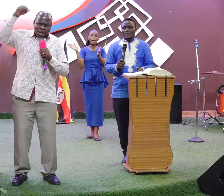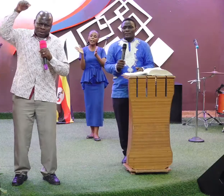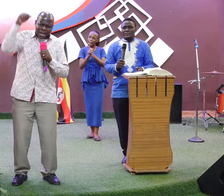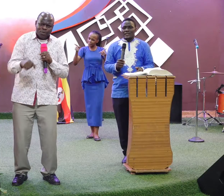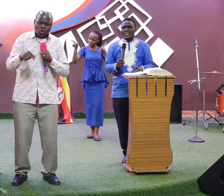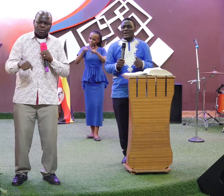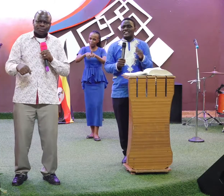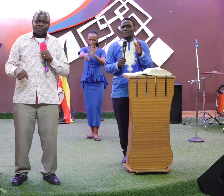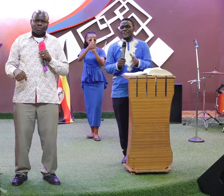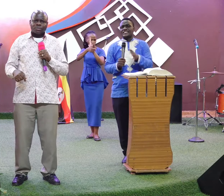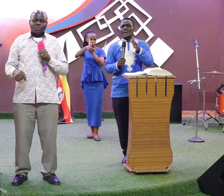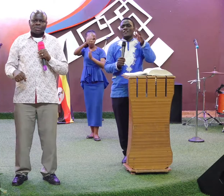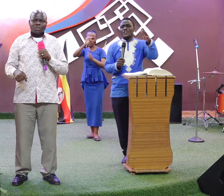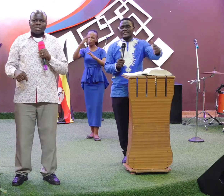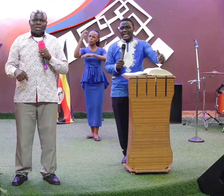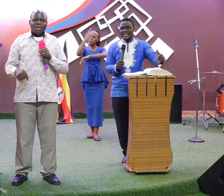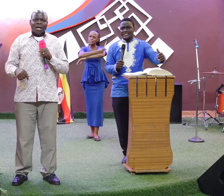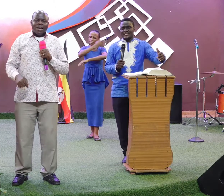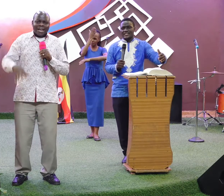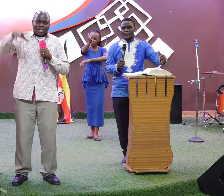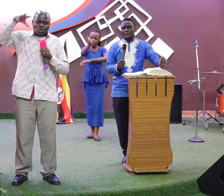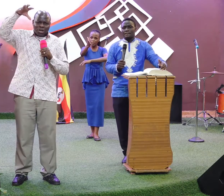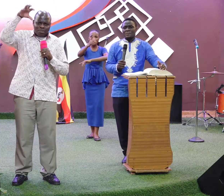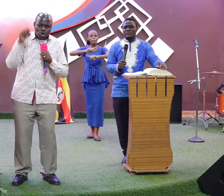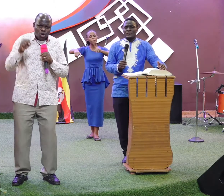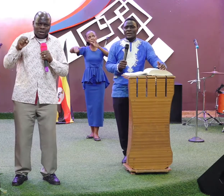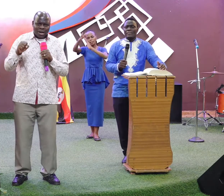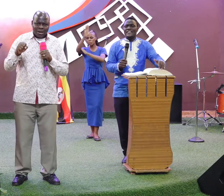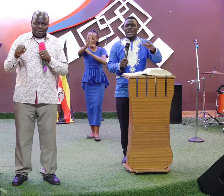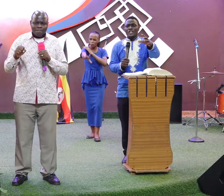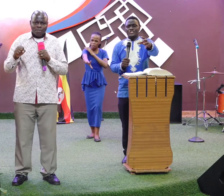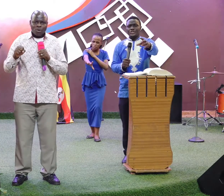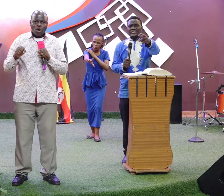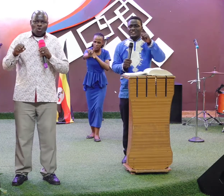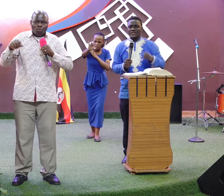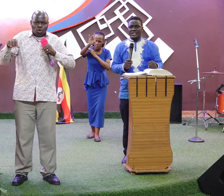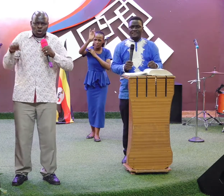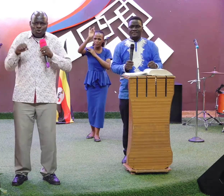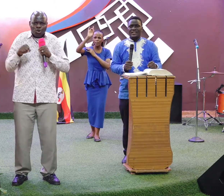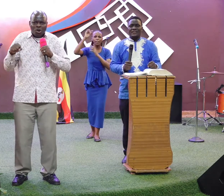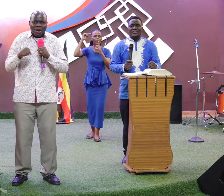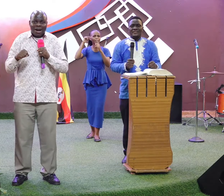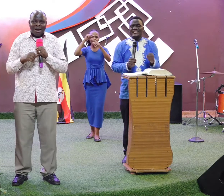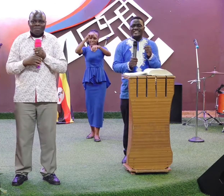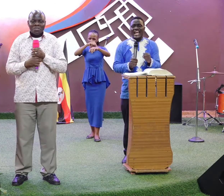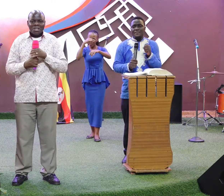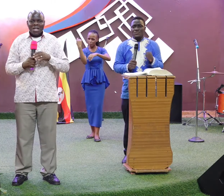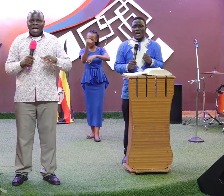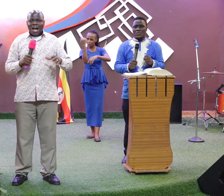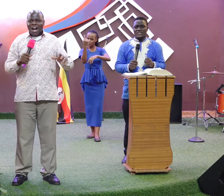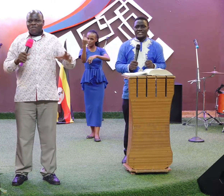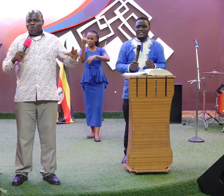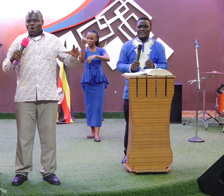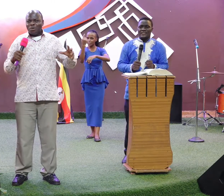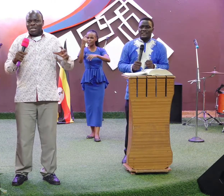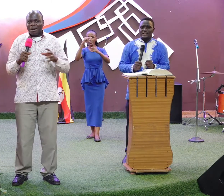professor w'ebirebyo. He was the professor of those days. Naye Katonda amulonda. But the Lord chooses on kumulundi him. Guno gwoka. This time